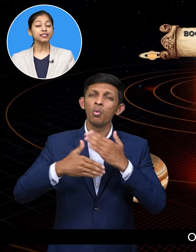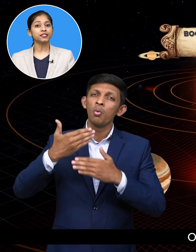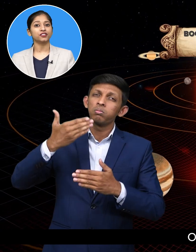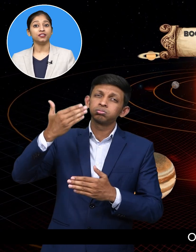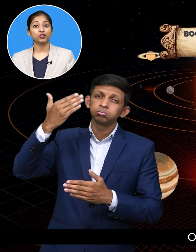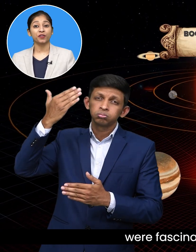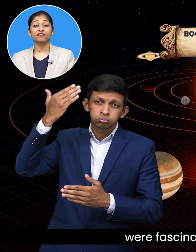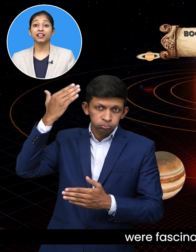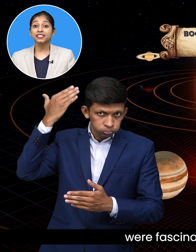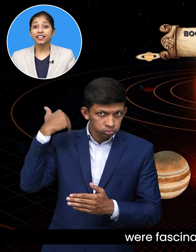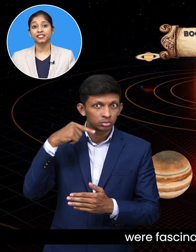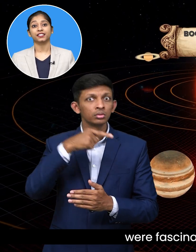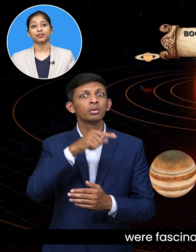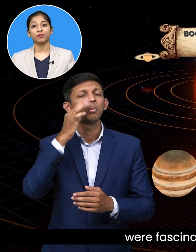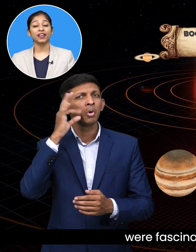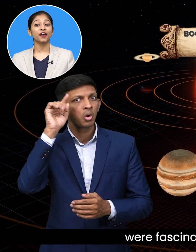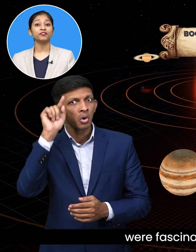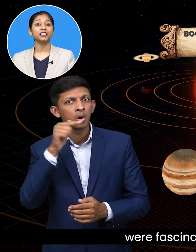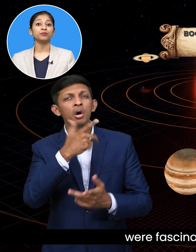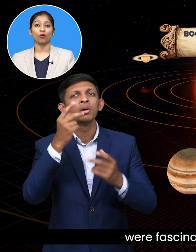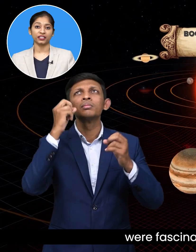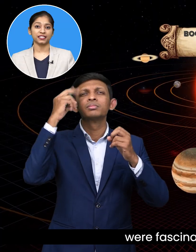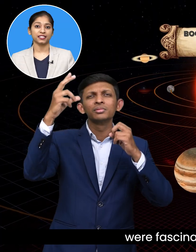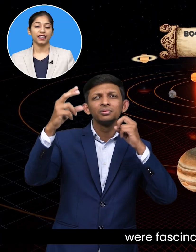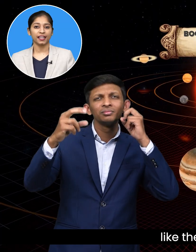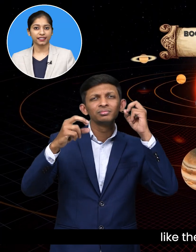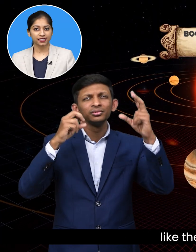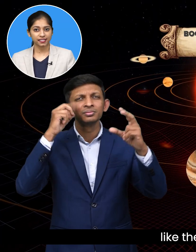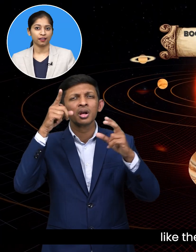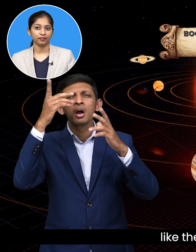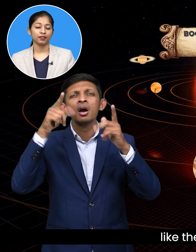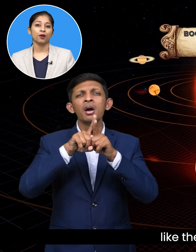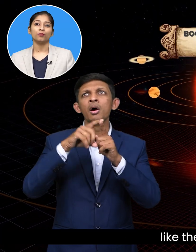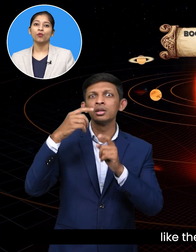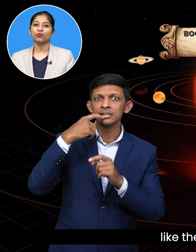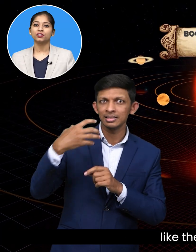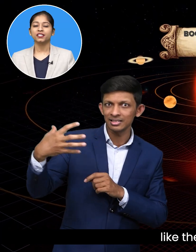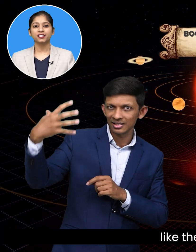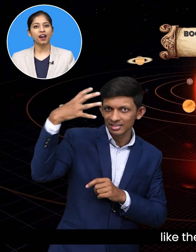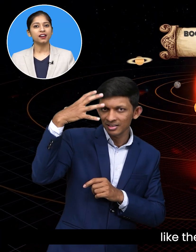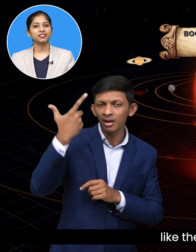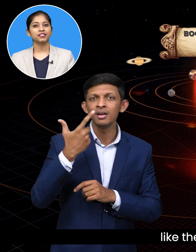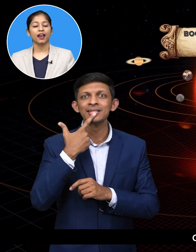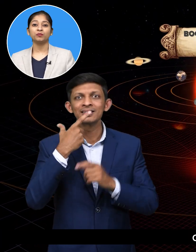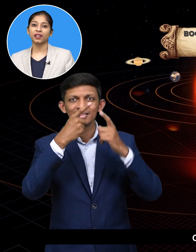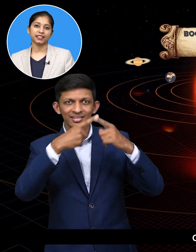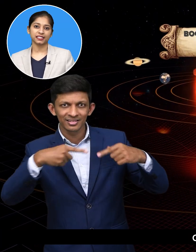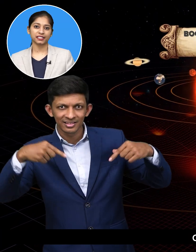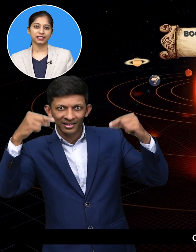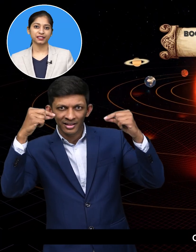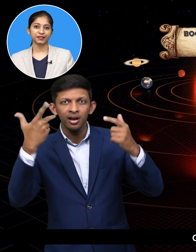Our ancestors were fascinated by heavenly bodies like the sun, moon, stars,